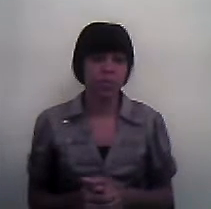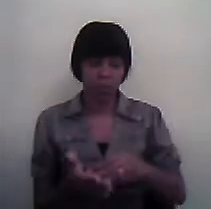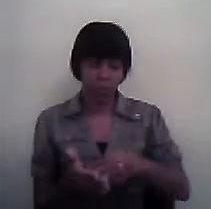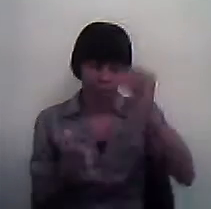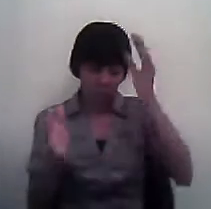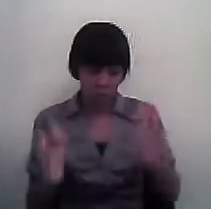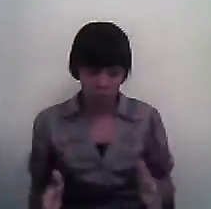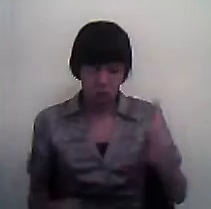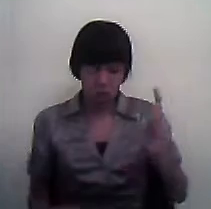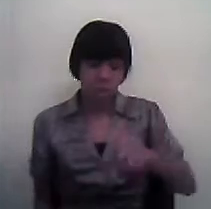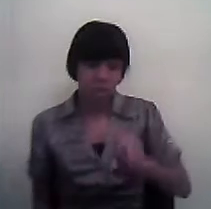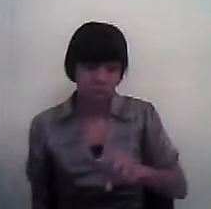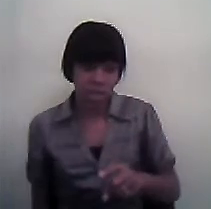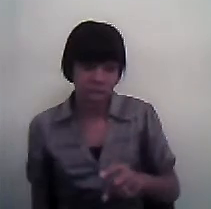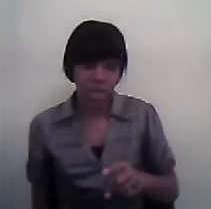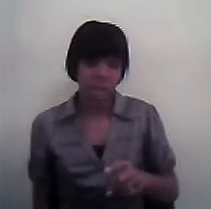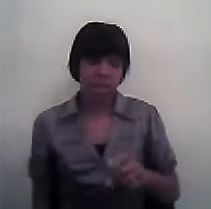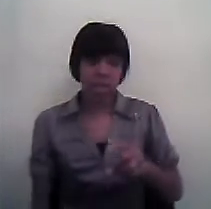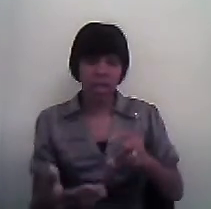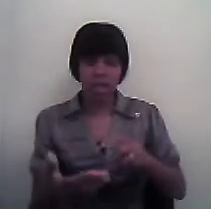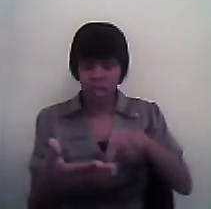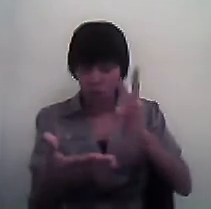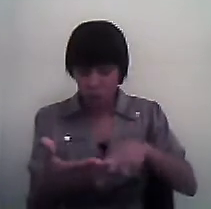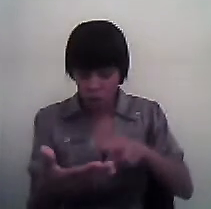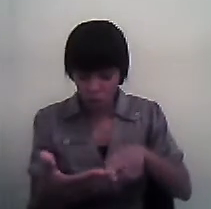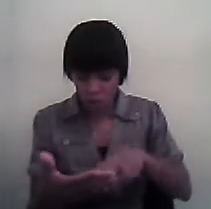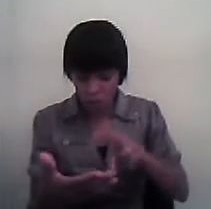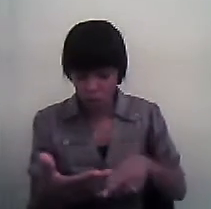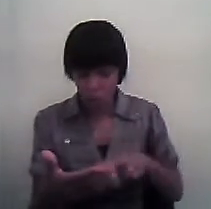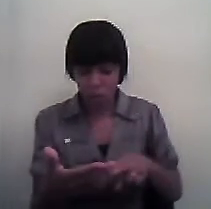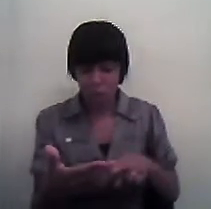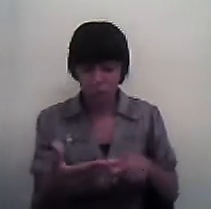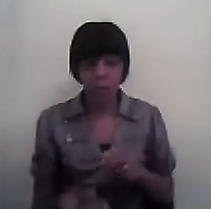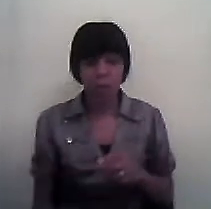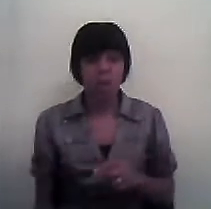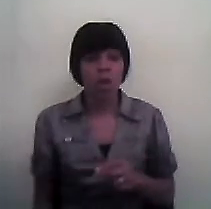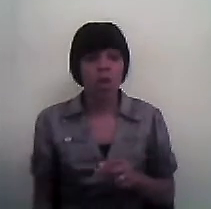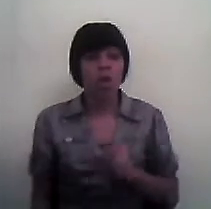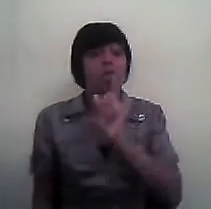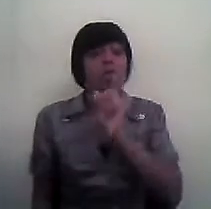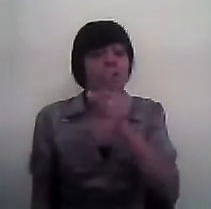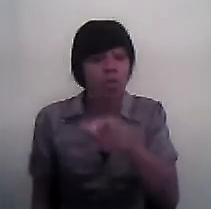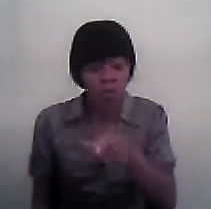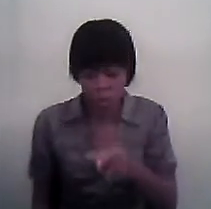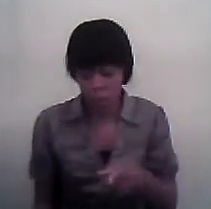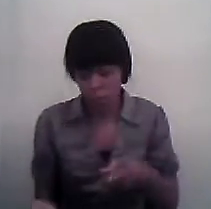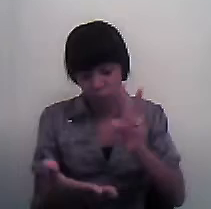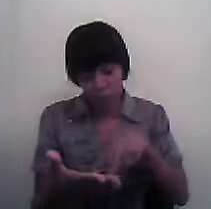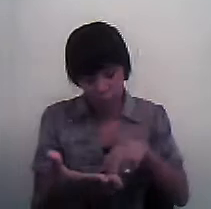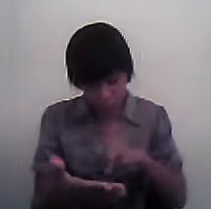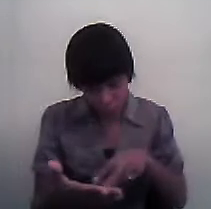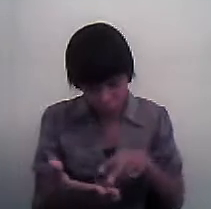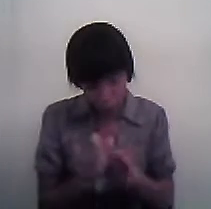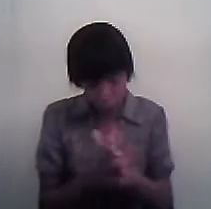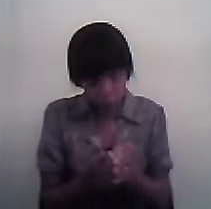to realize that there's a quality information on some of these issues that they're reading about in their books, that they are real issues that people are writing